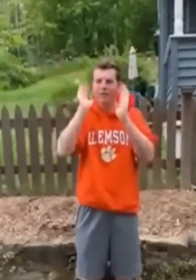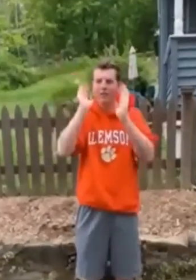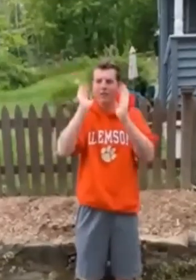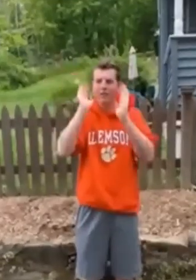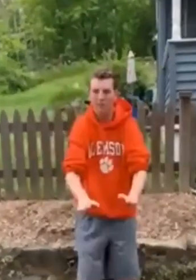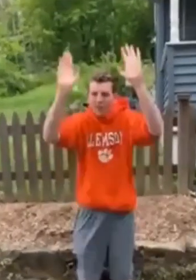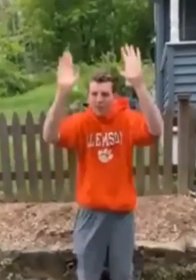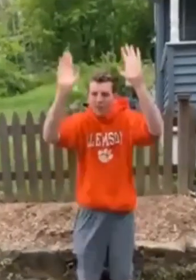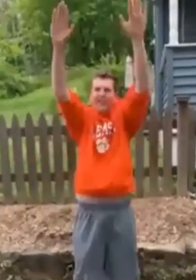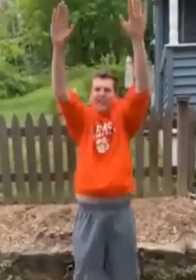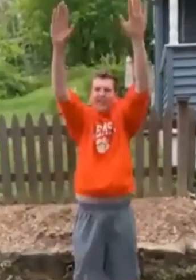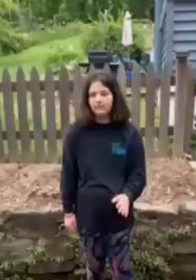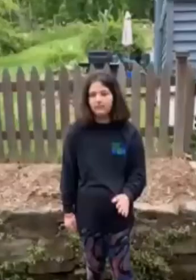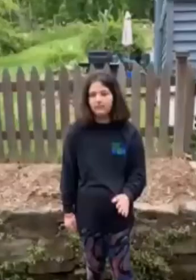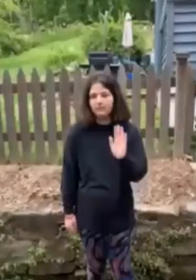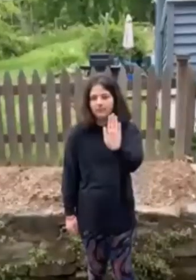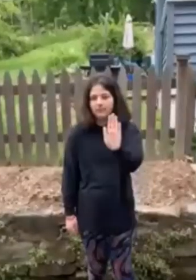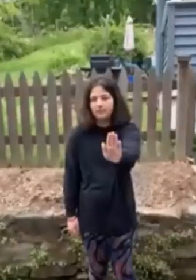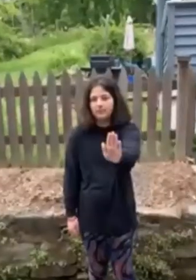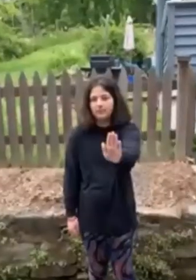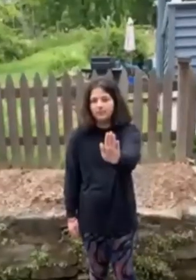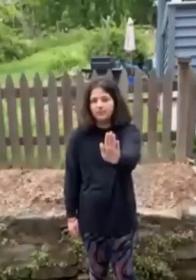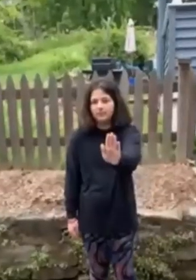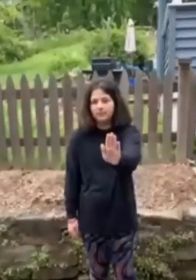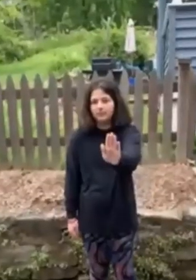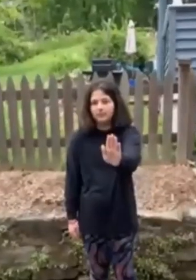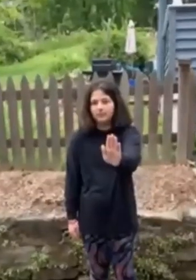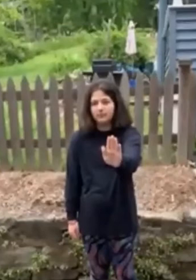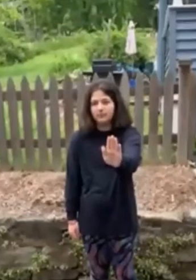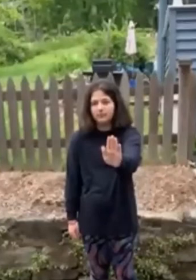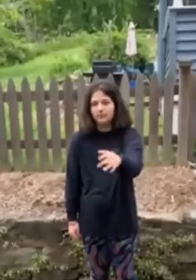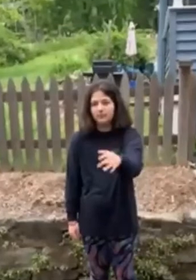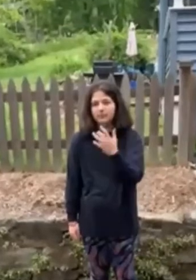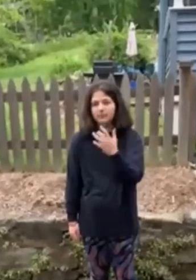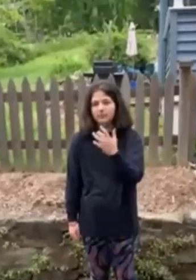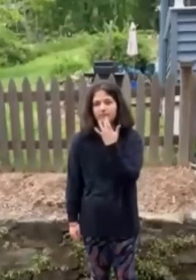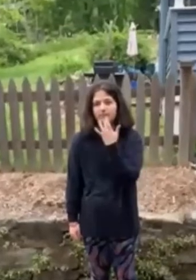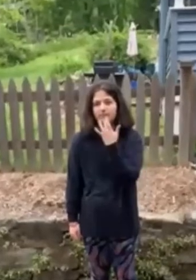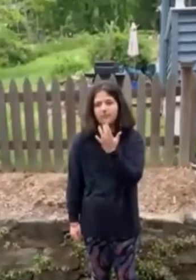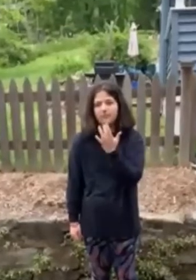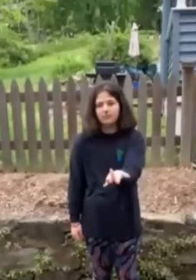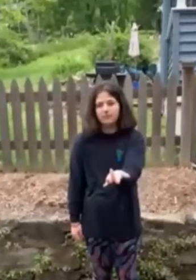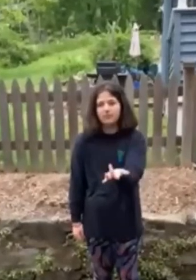And just the way you are.